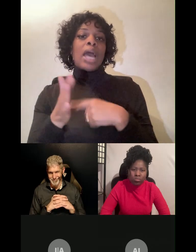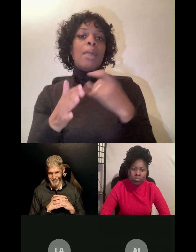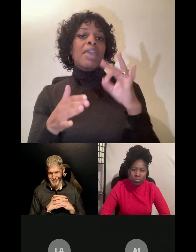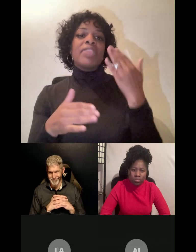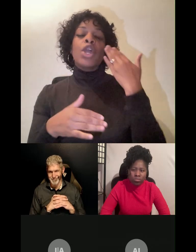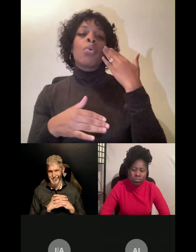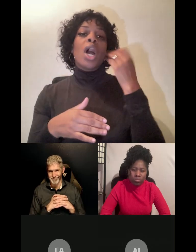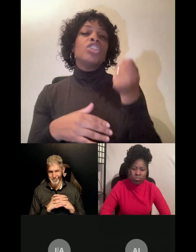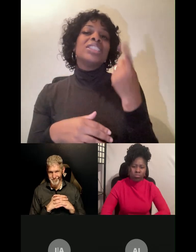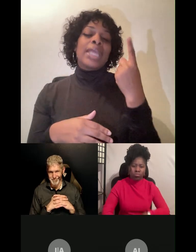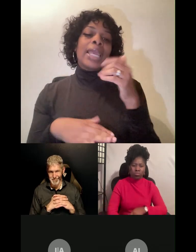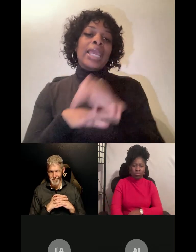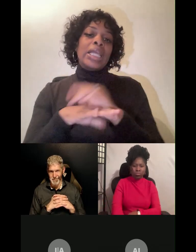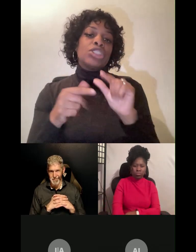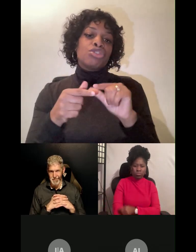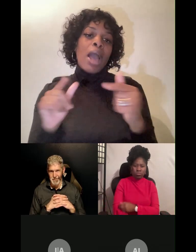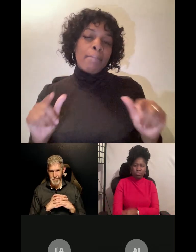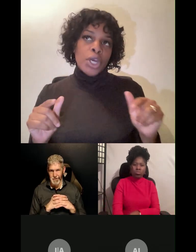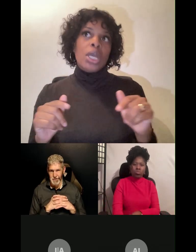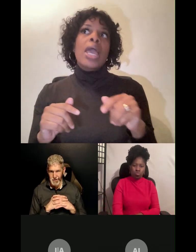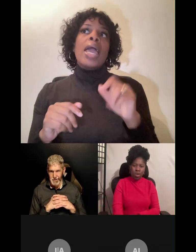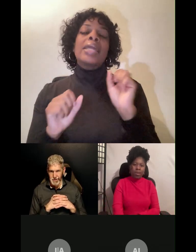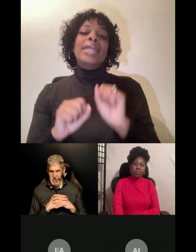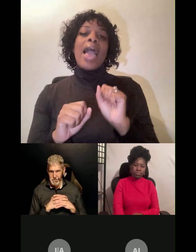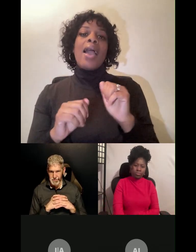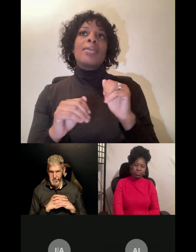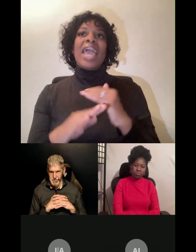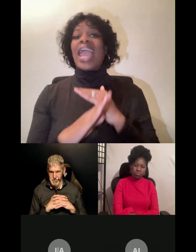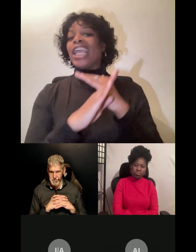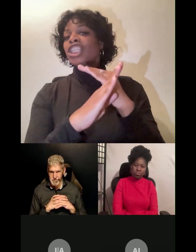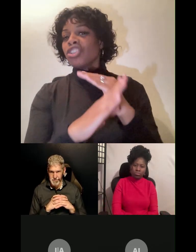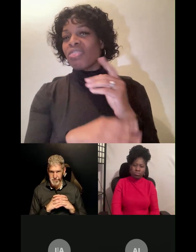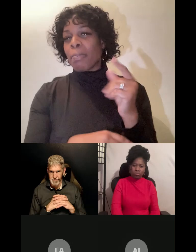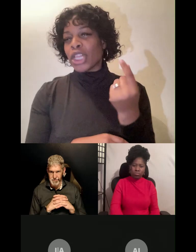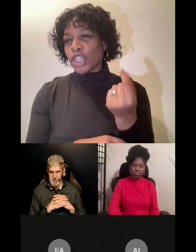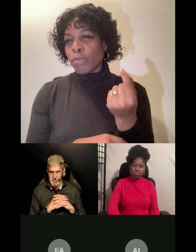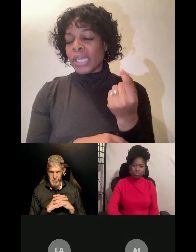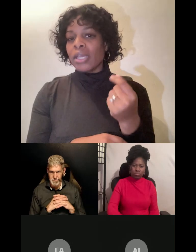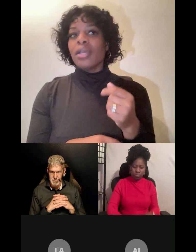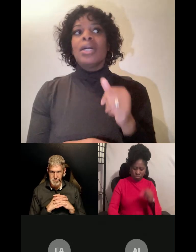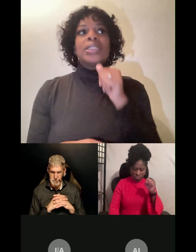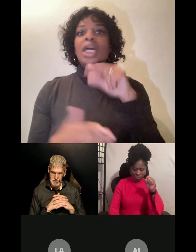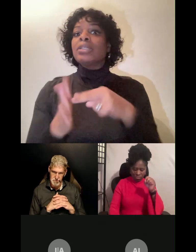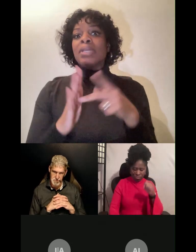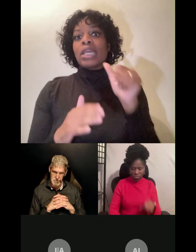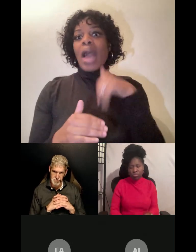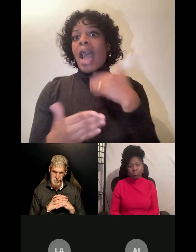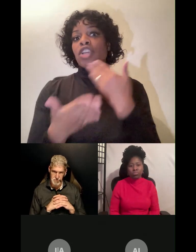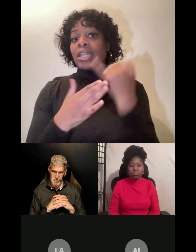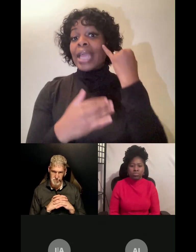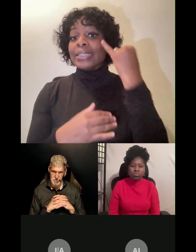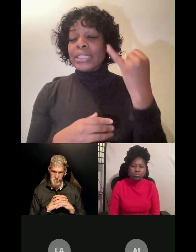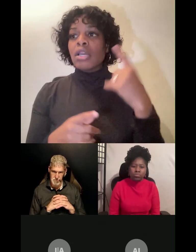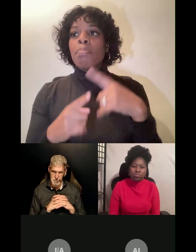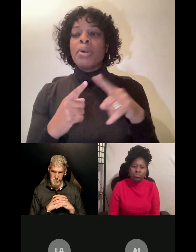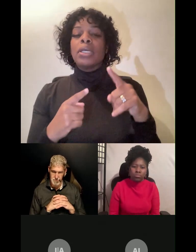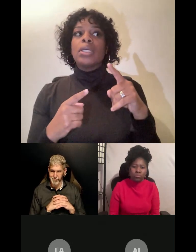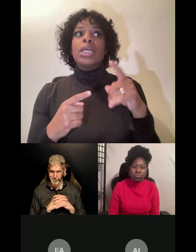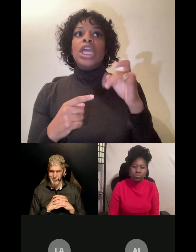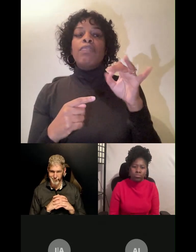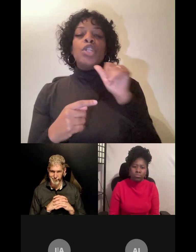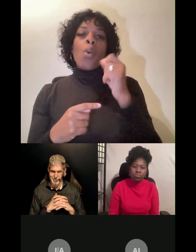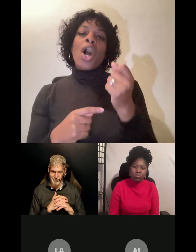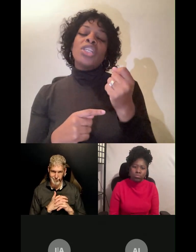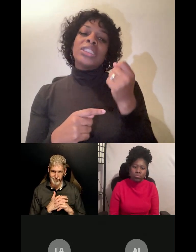and sometimes if they don't understand English grammar, it can hinder them a little bit. Doesn't mean they don't have good idea,